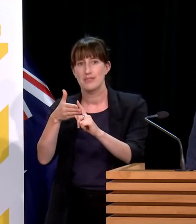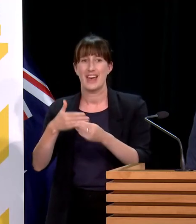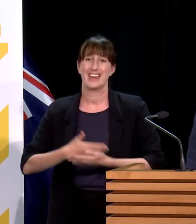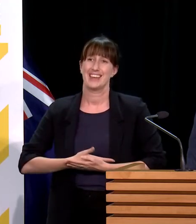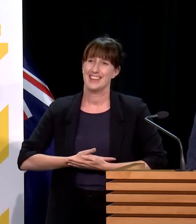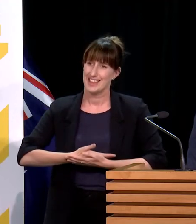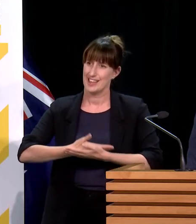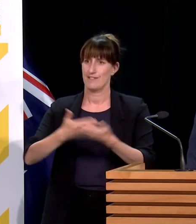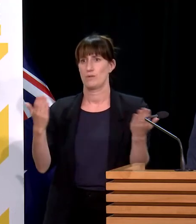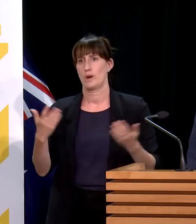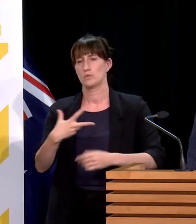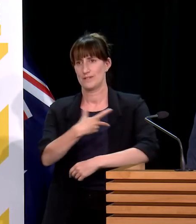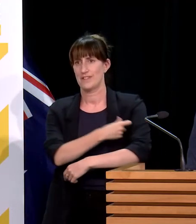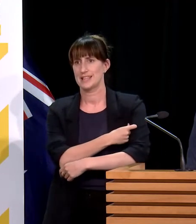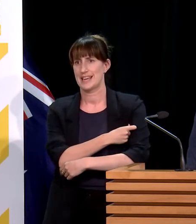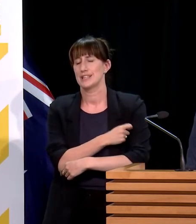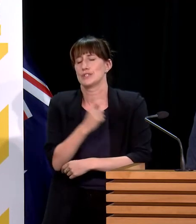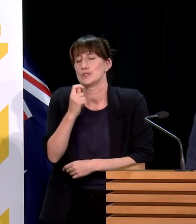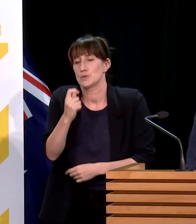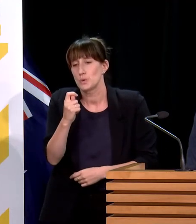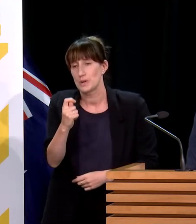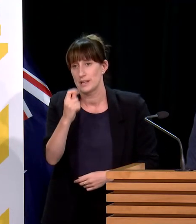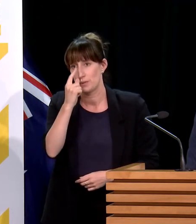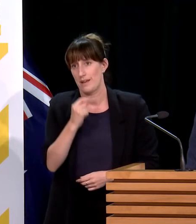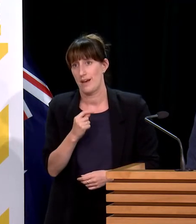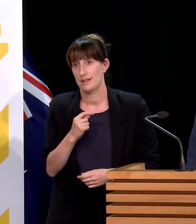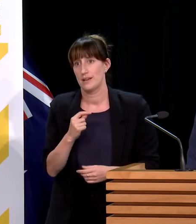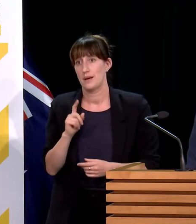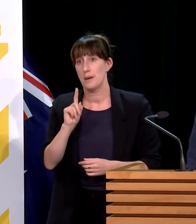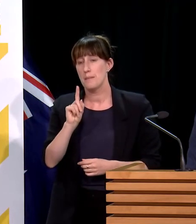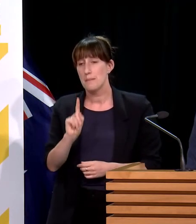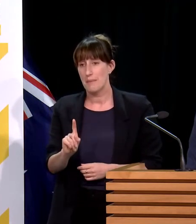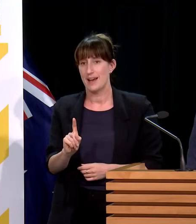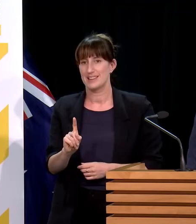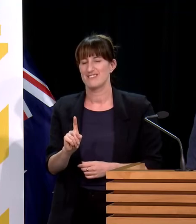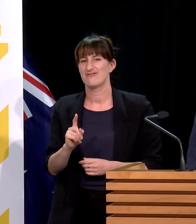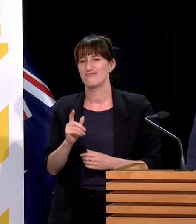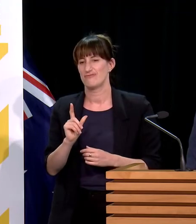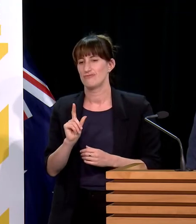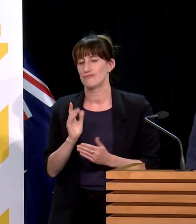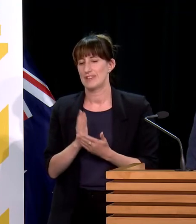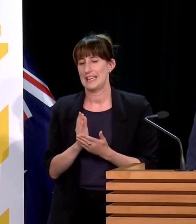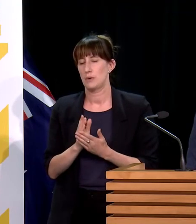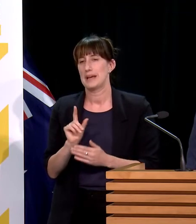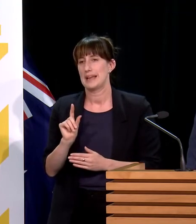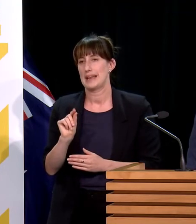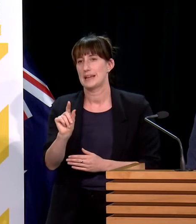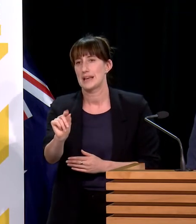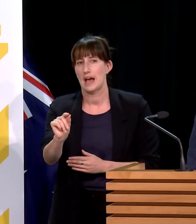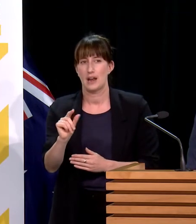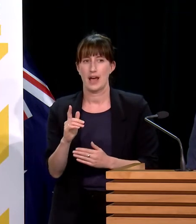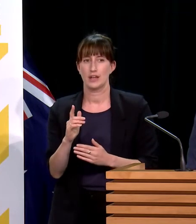as quickly as we can. But we have been clear that that's likely to be second half of the year, hopefully early in the